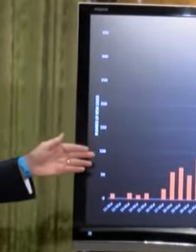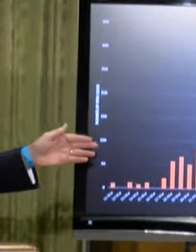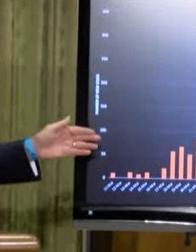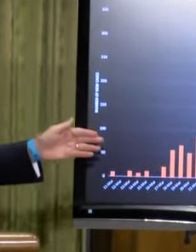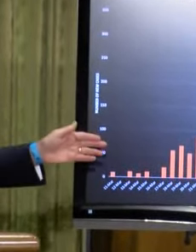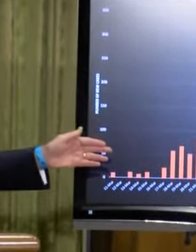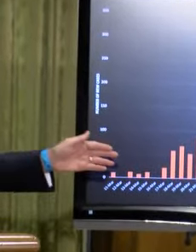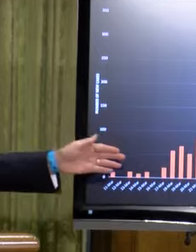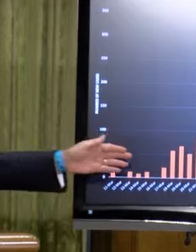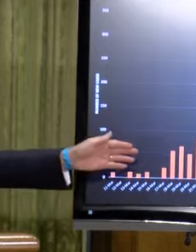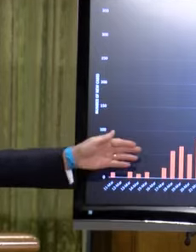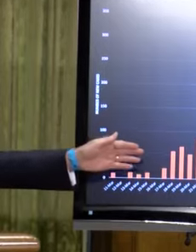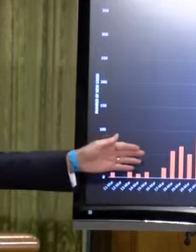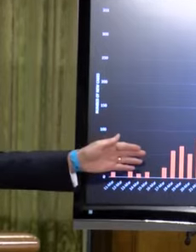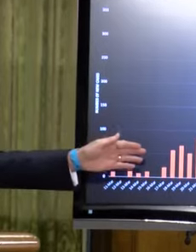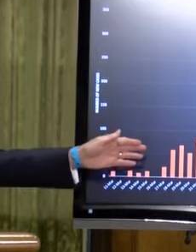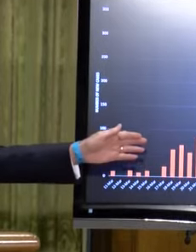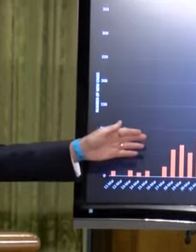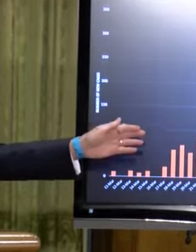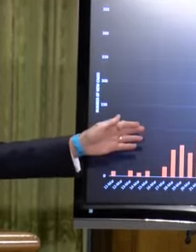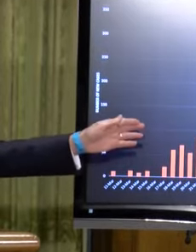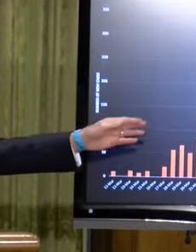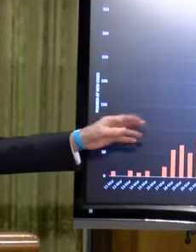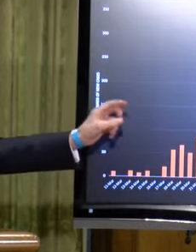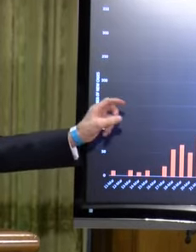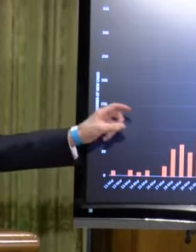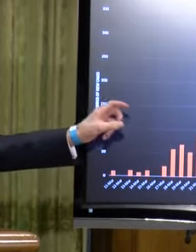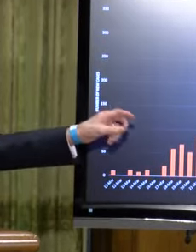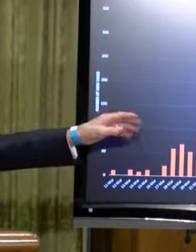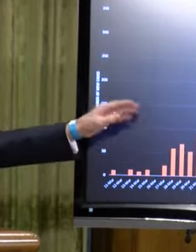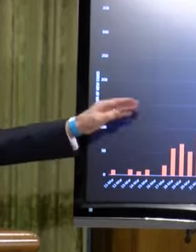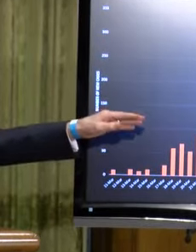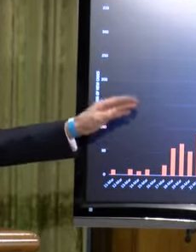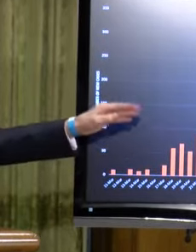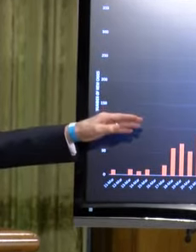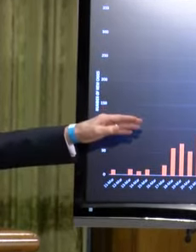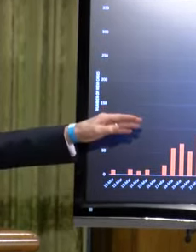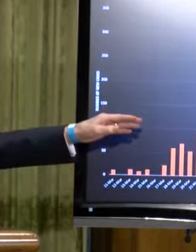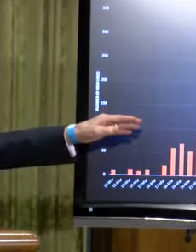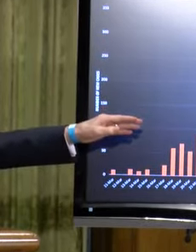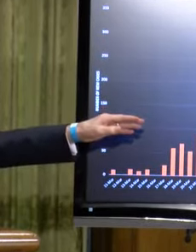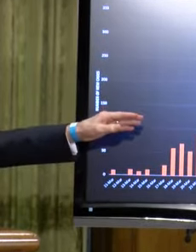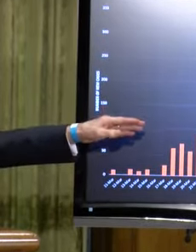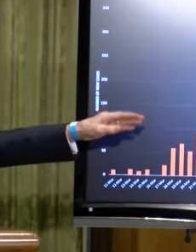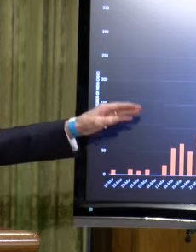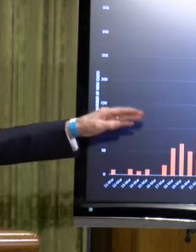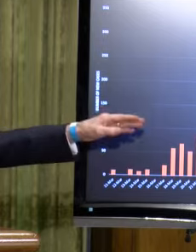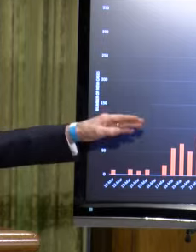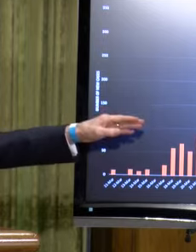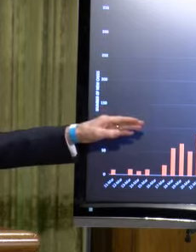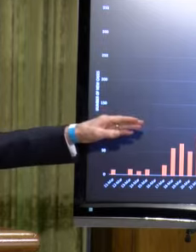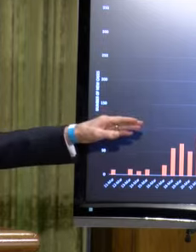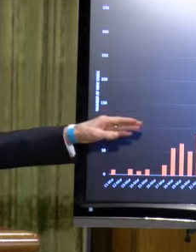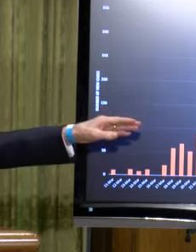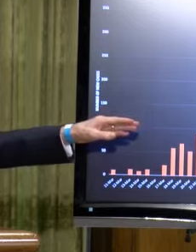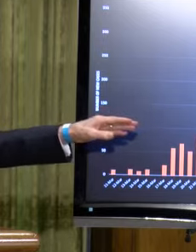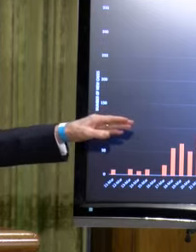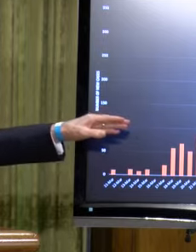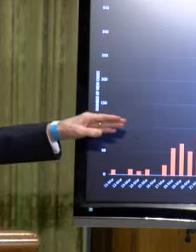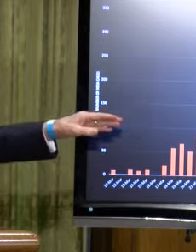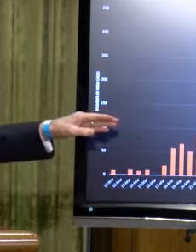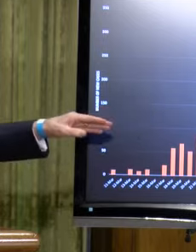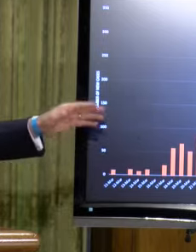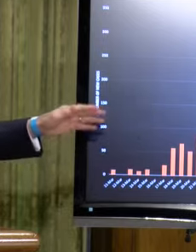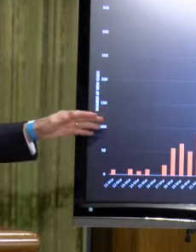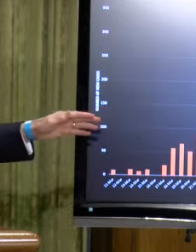see that beginning in early April, we had the top designation on the white area for those